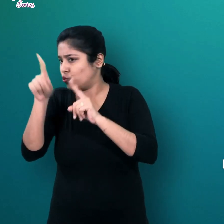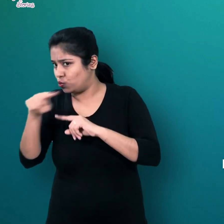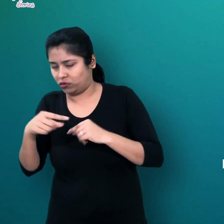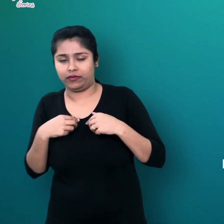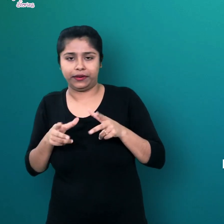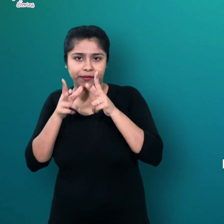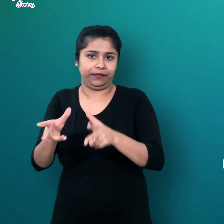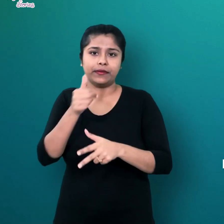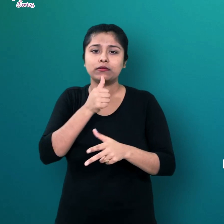don'ts.